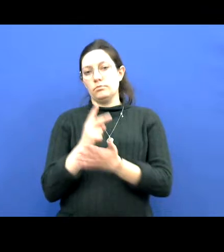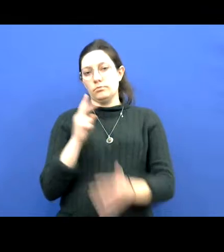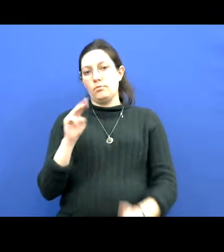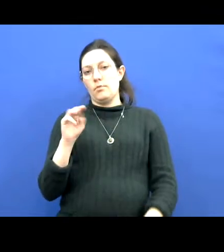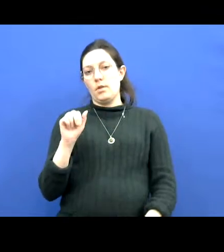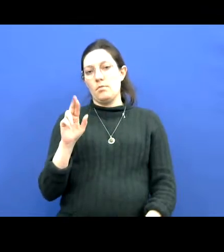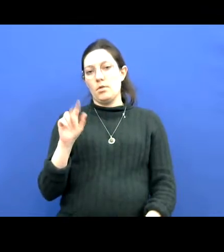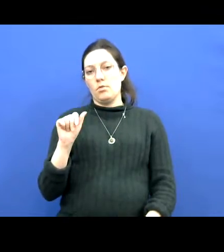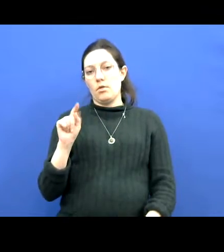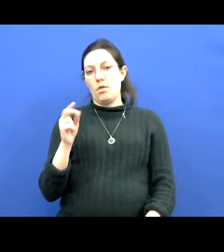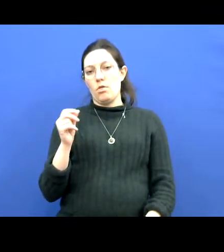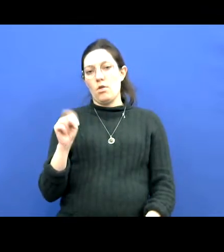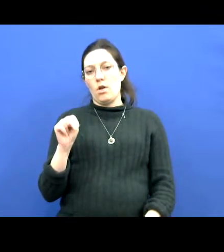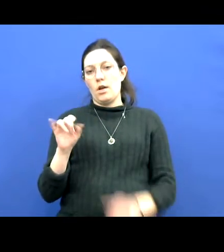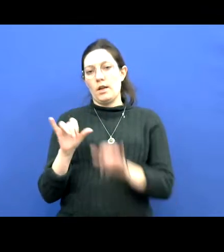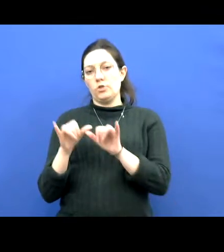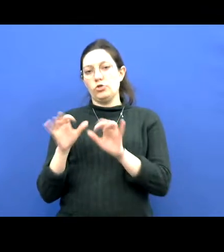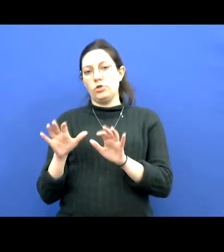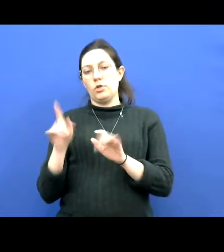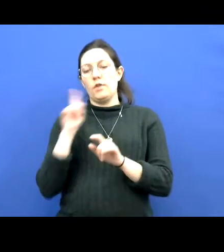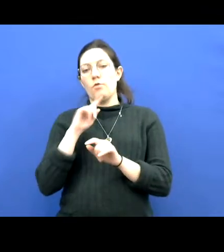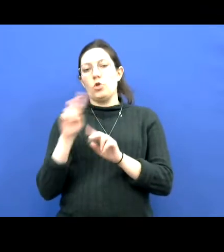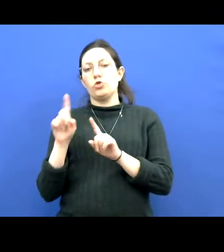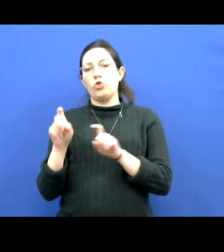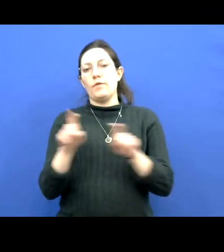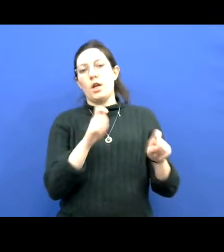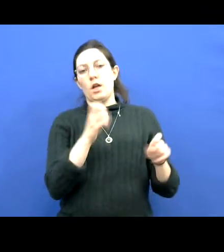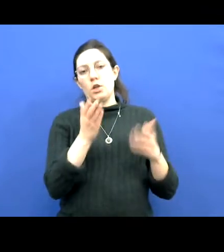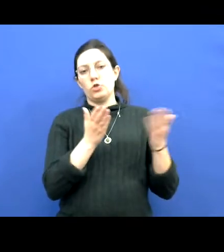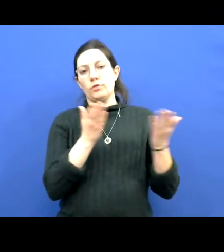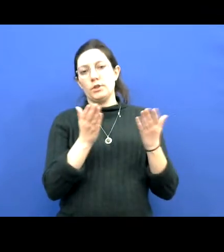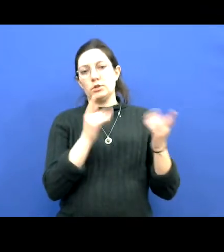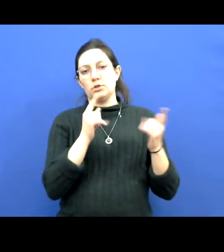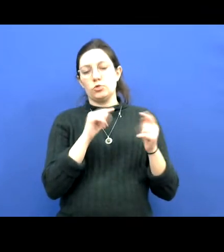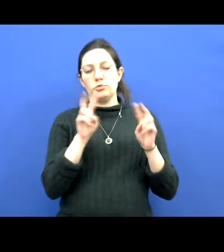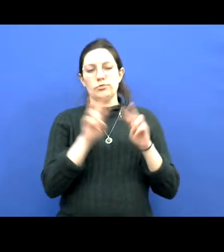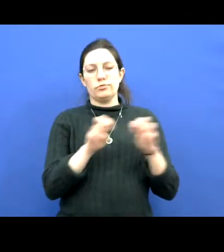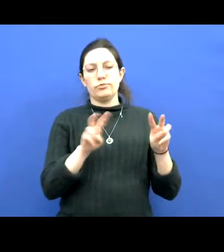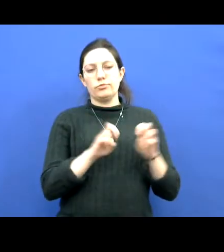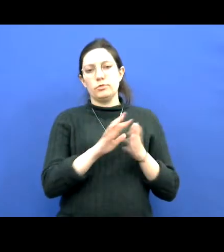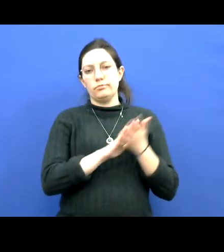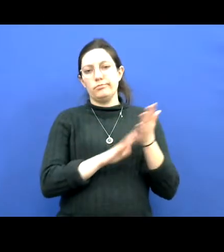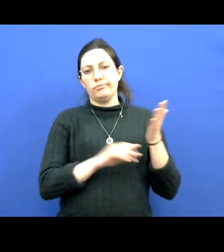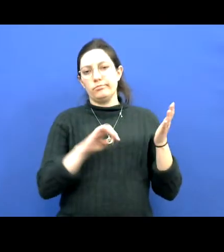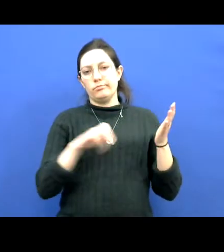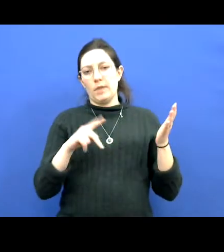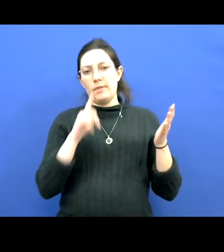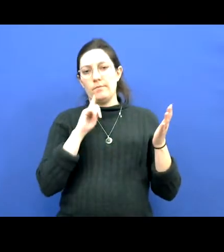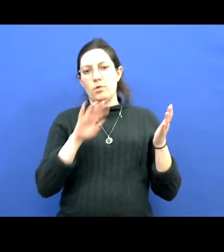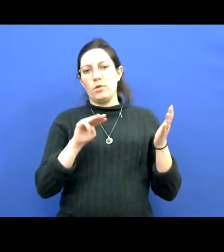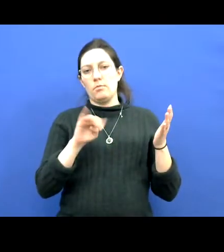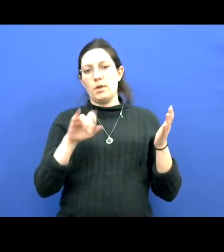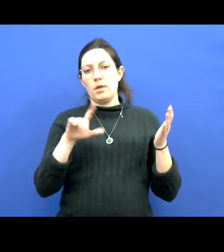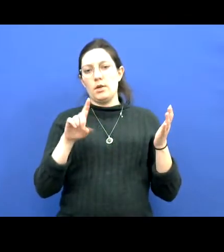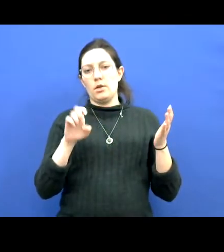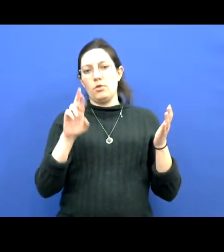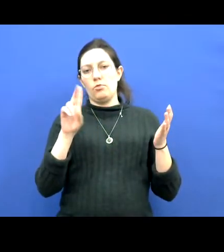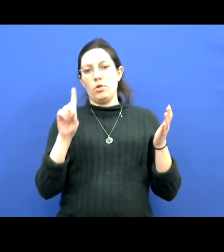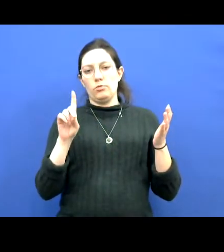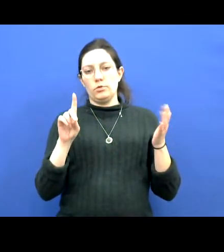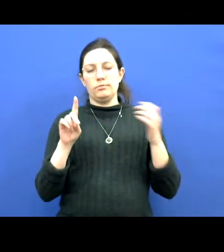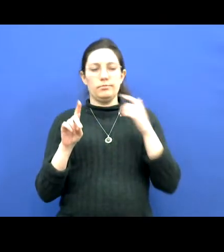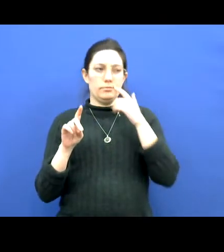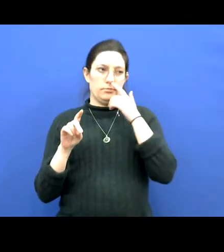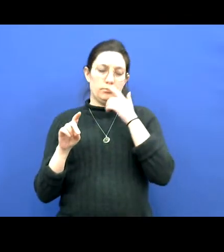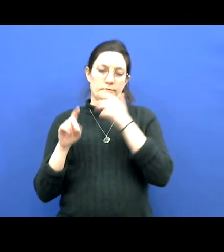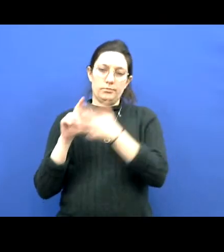Engineering to provide professional surveying services to prepare a subdivision map of the Middle Road properties. Seconded. So for those